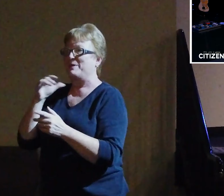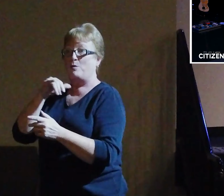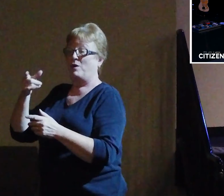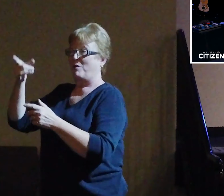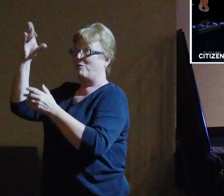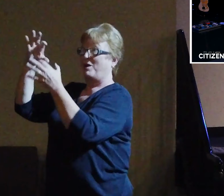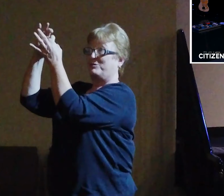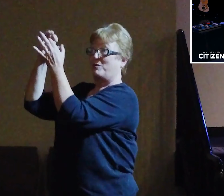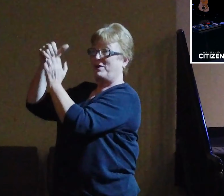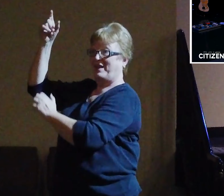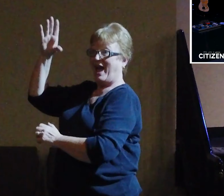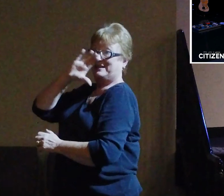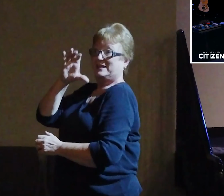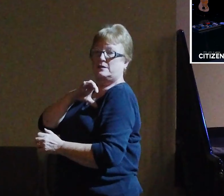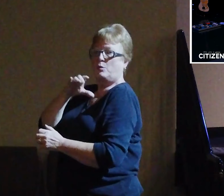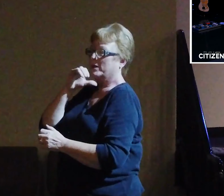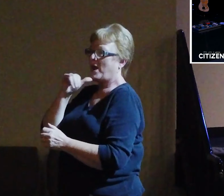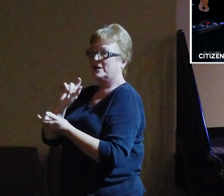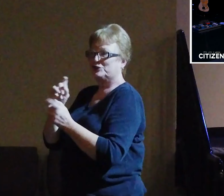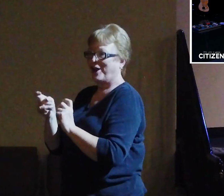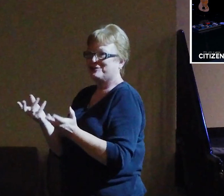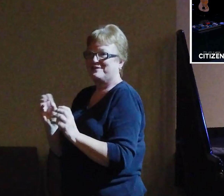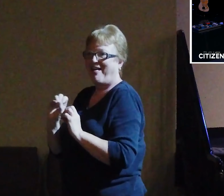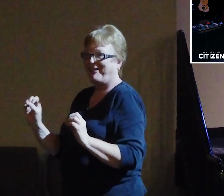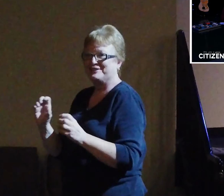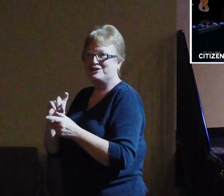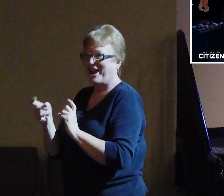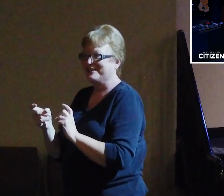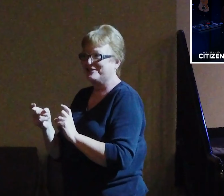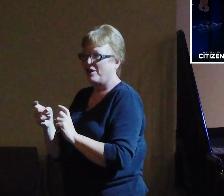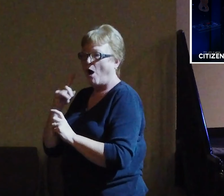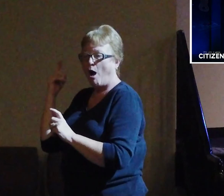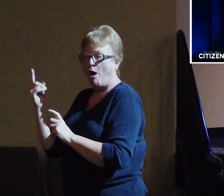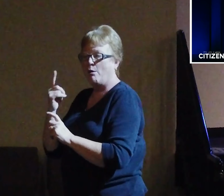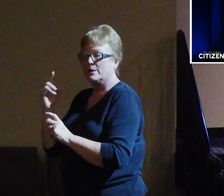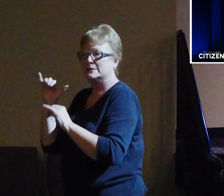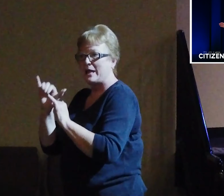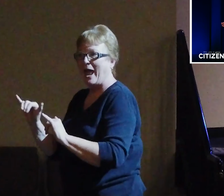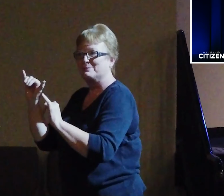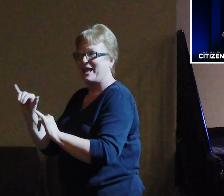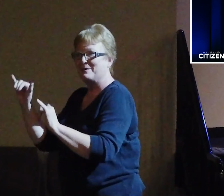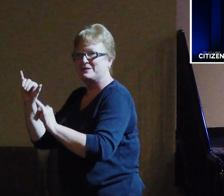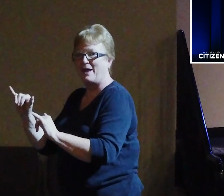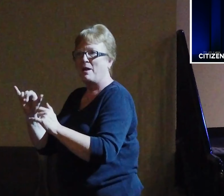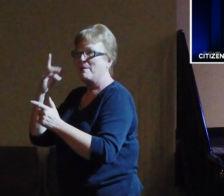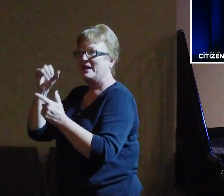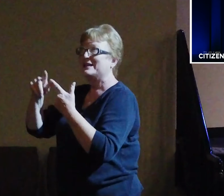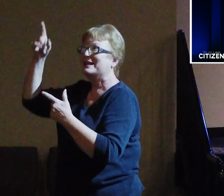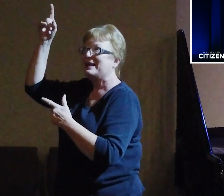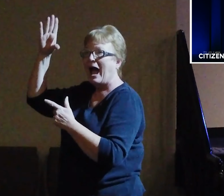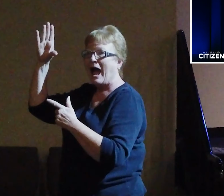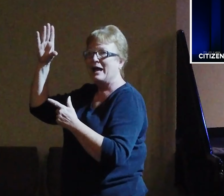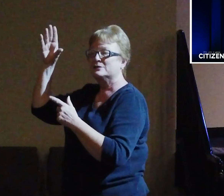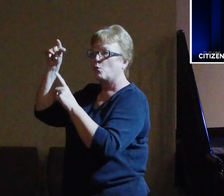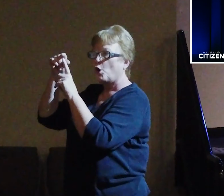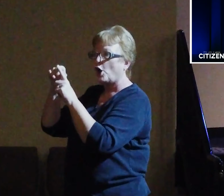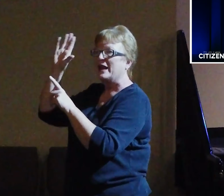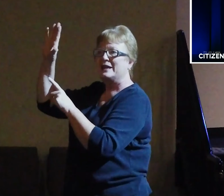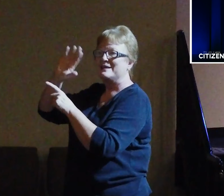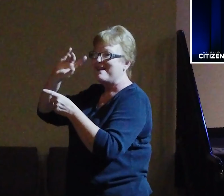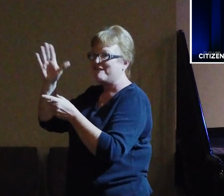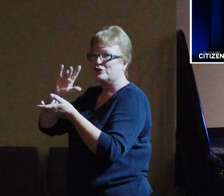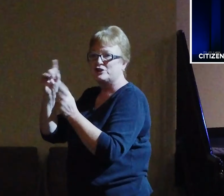our feelings. Because they are firmly rooted in an unchanging God and in his unchanging word. So